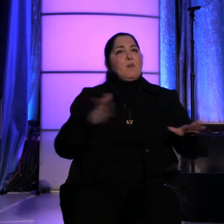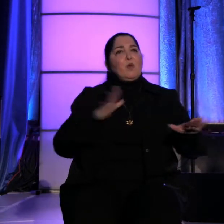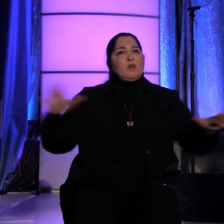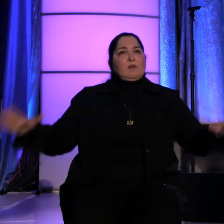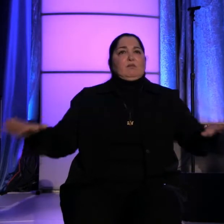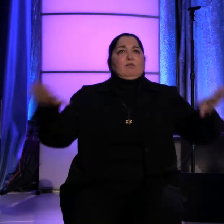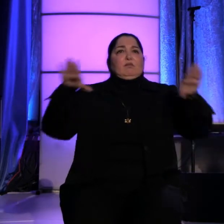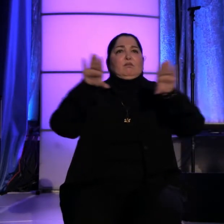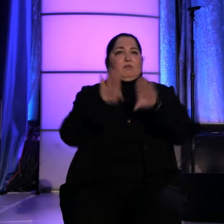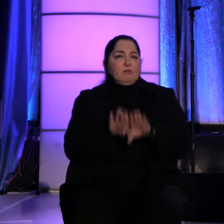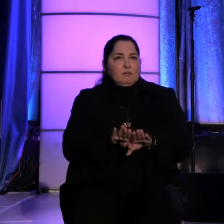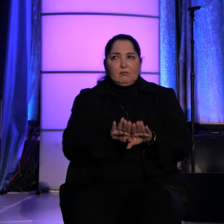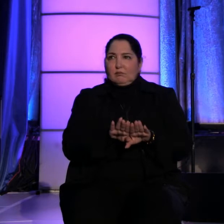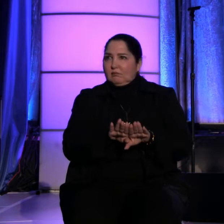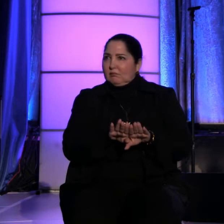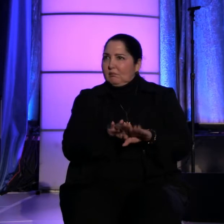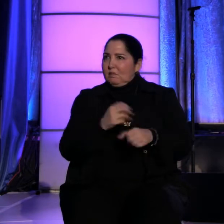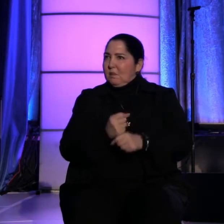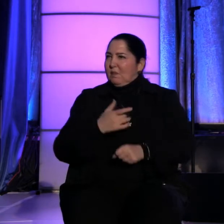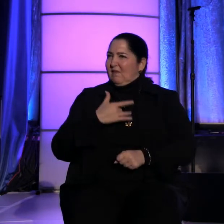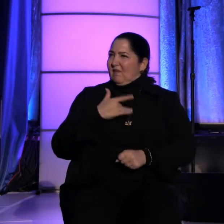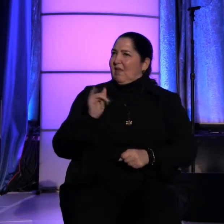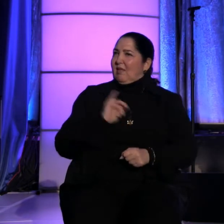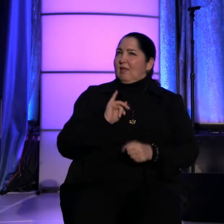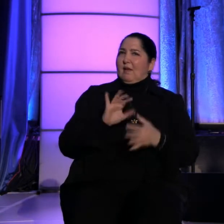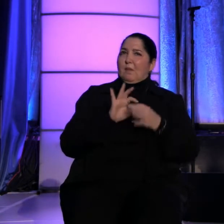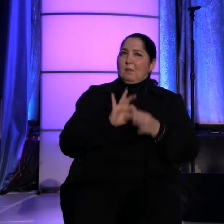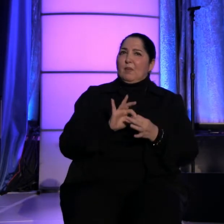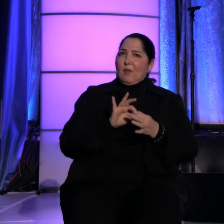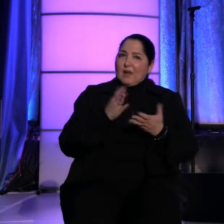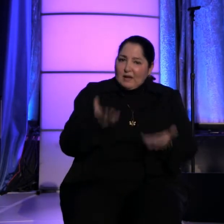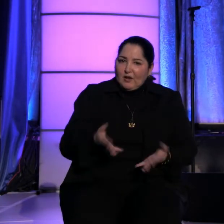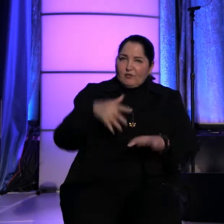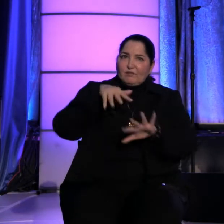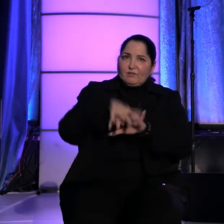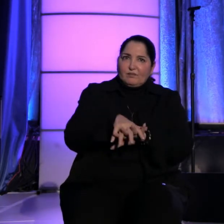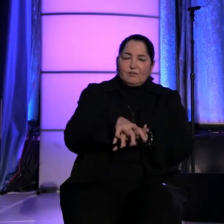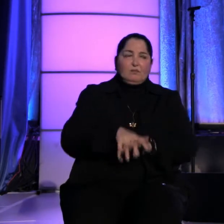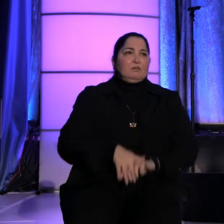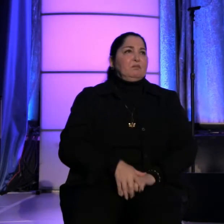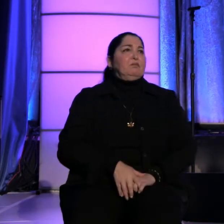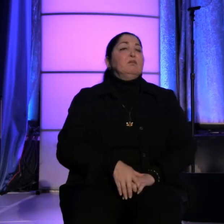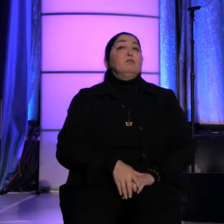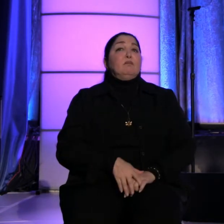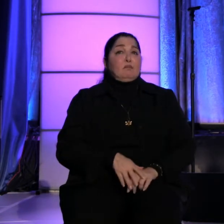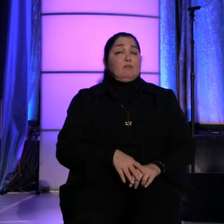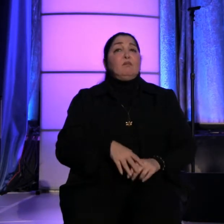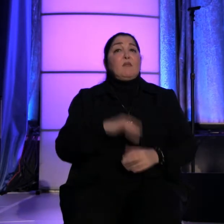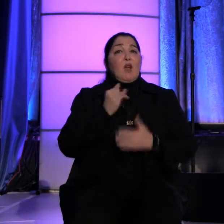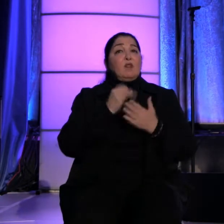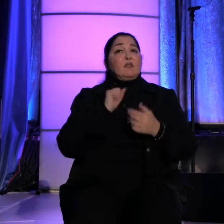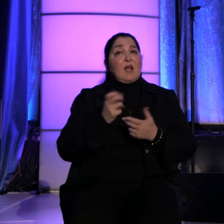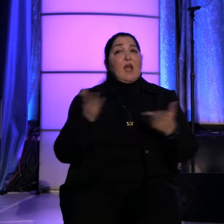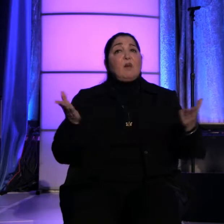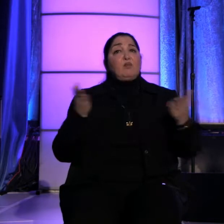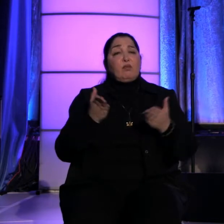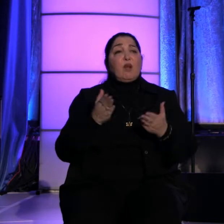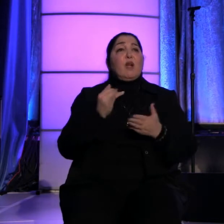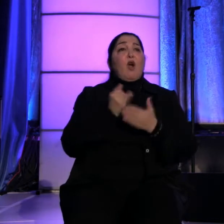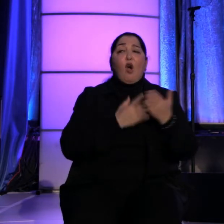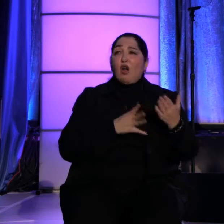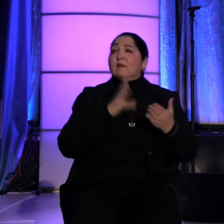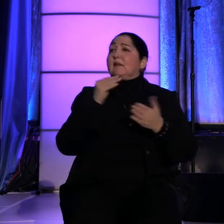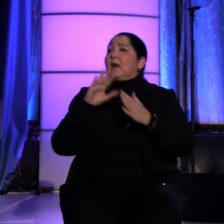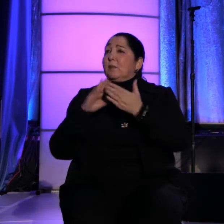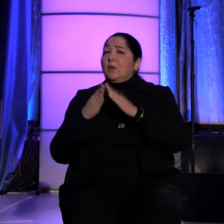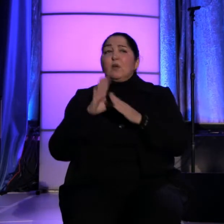though I belonged. Not only can the arts bring audiences and communities together, they can bring the disparate